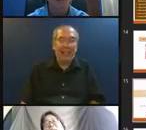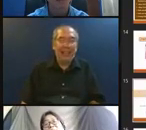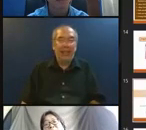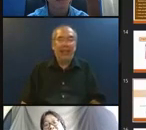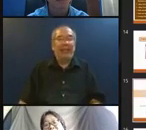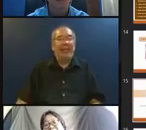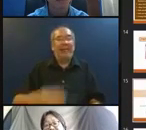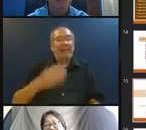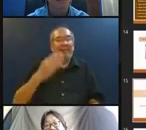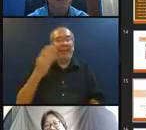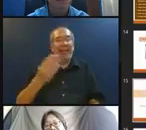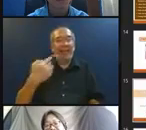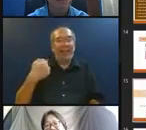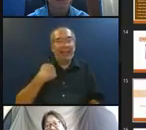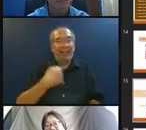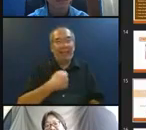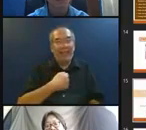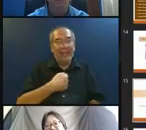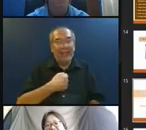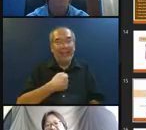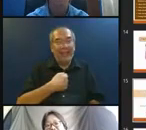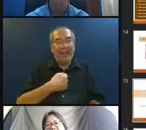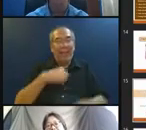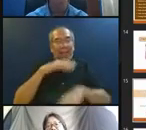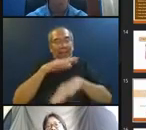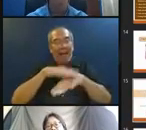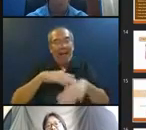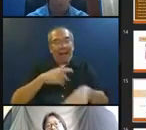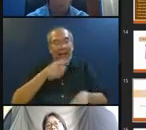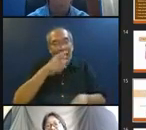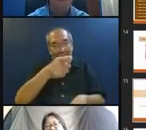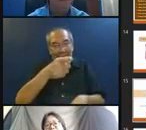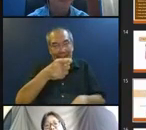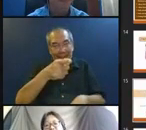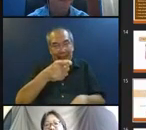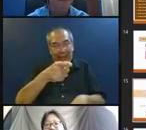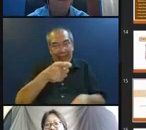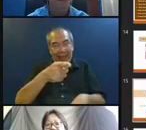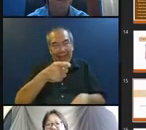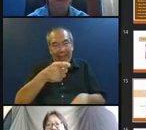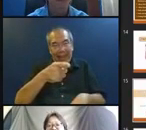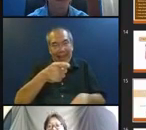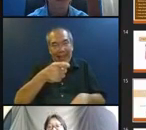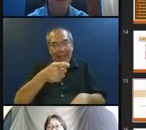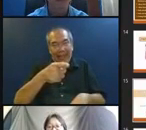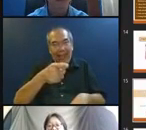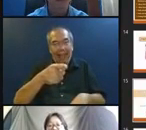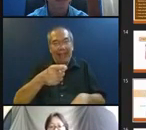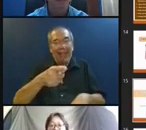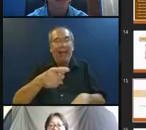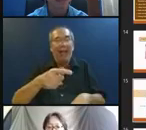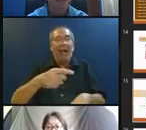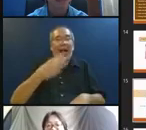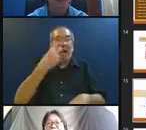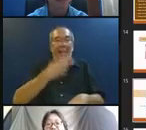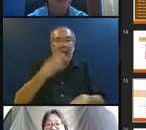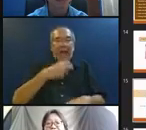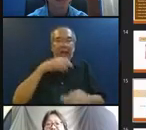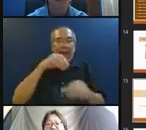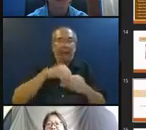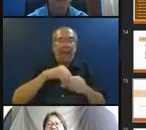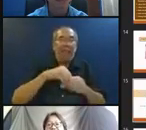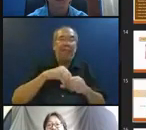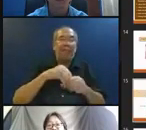normal human being. So just try to not use the word normal, referring to all of you.